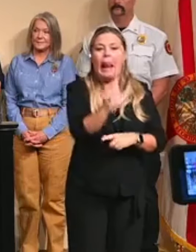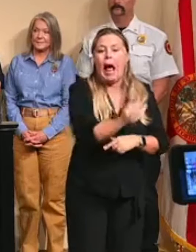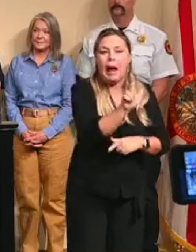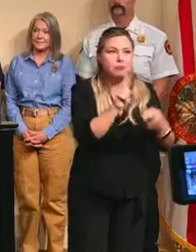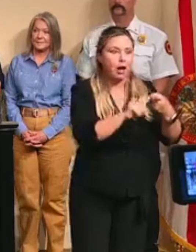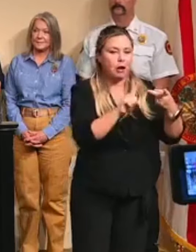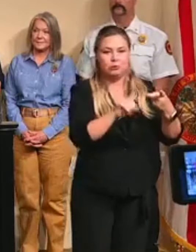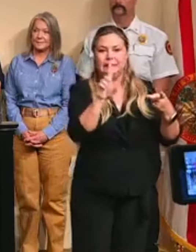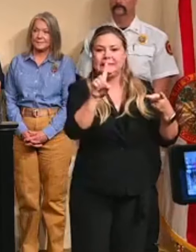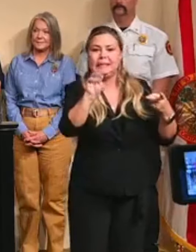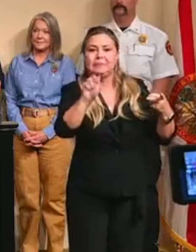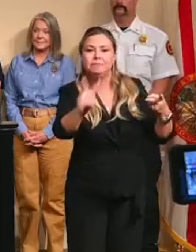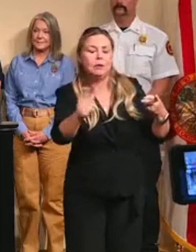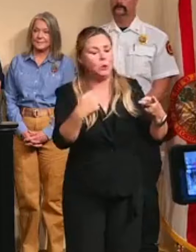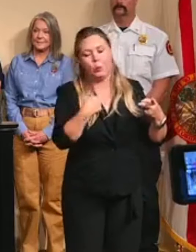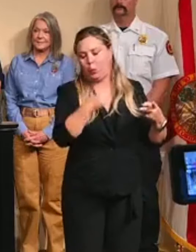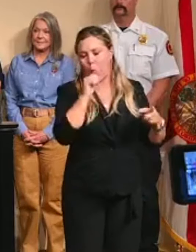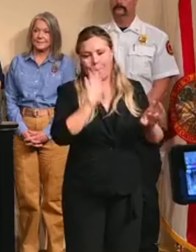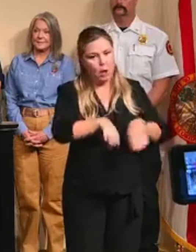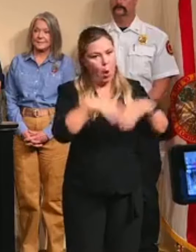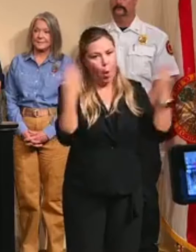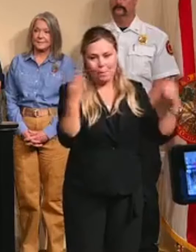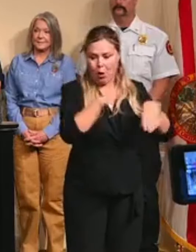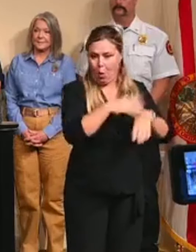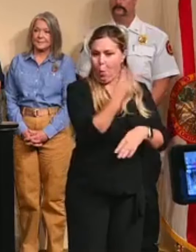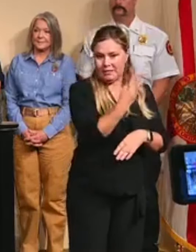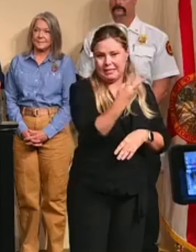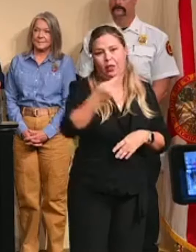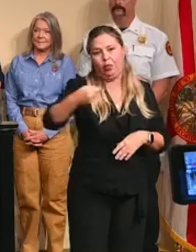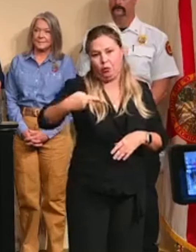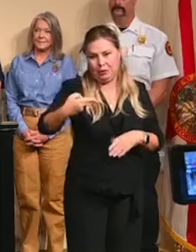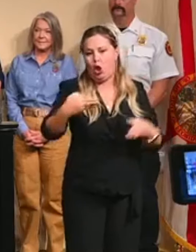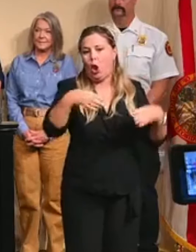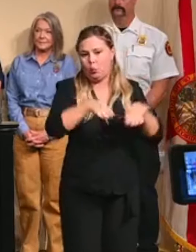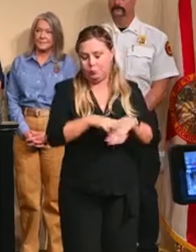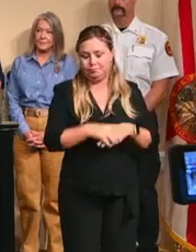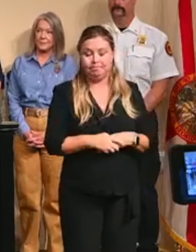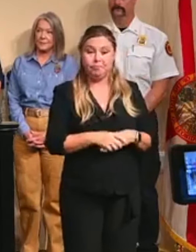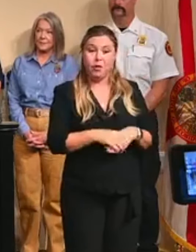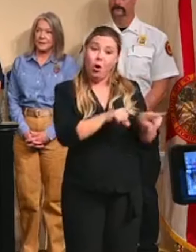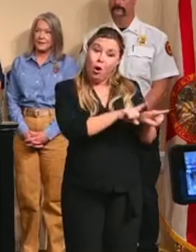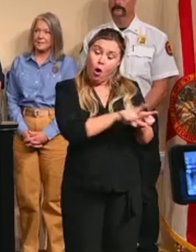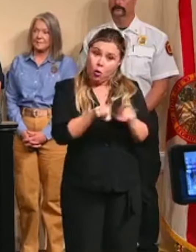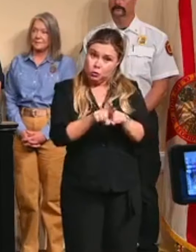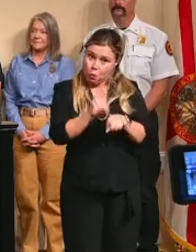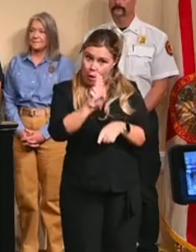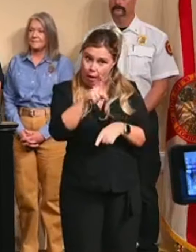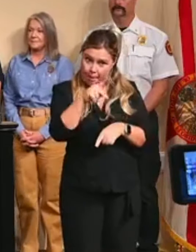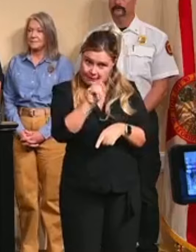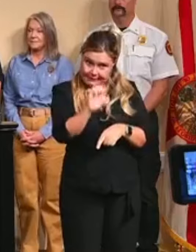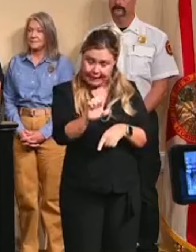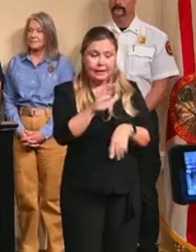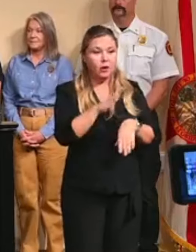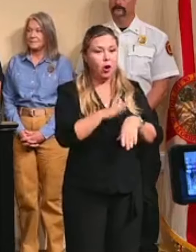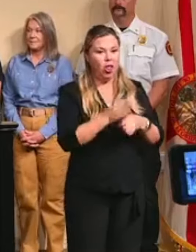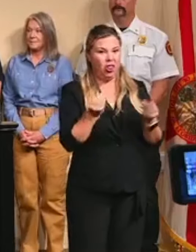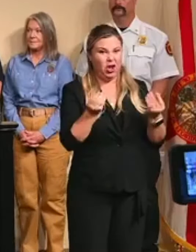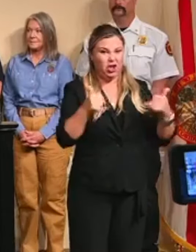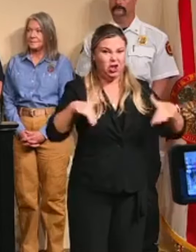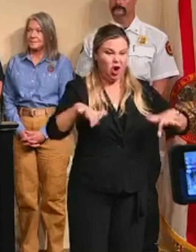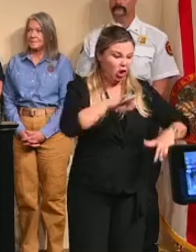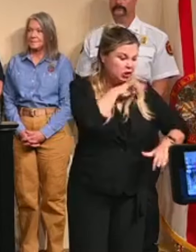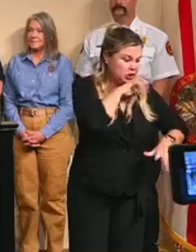libraries, we will not be opening on Wednesday and Thursday. Thirdly, I want to give you a quick update on the yard debris